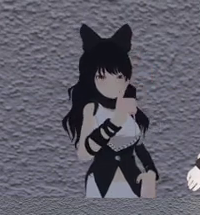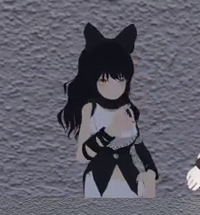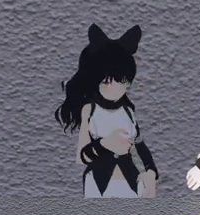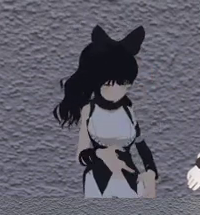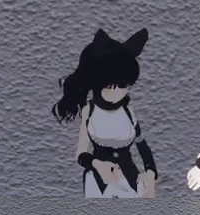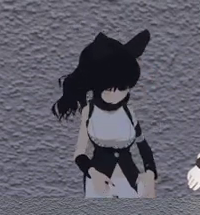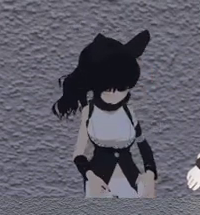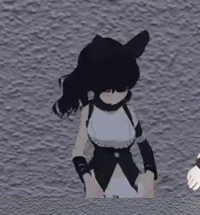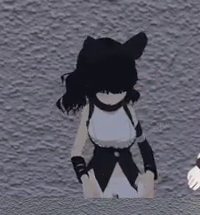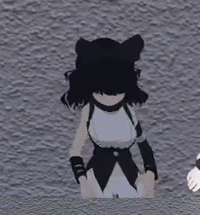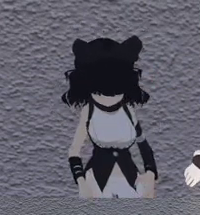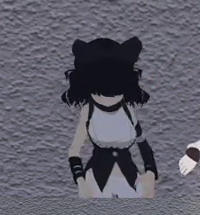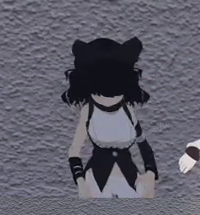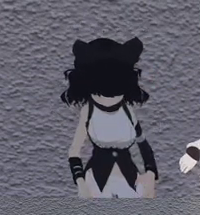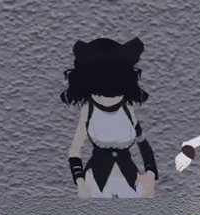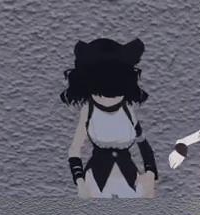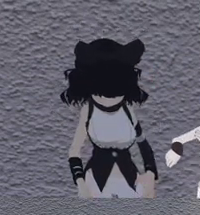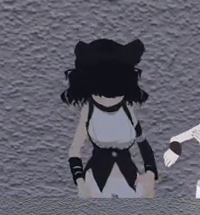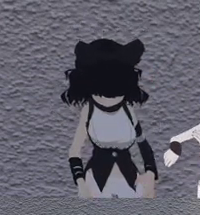Just like that. Insult.